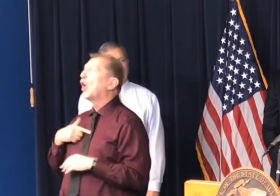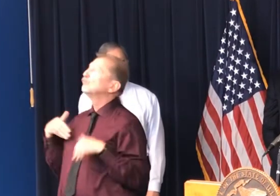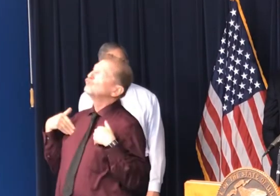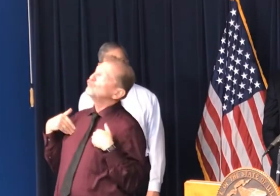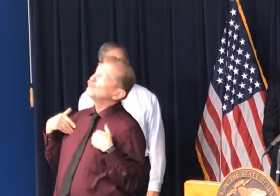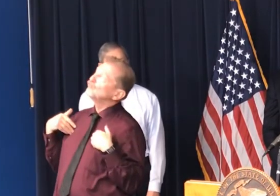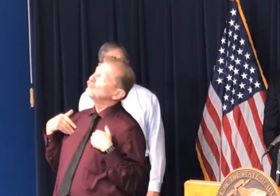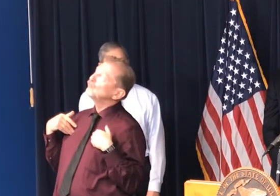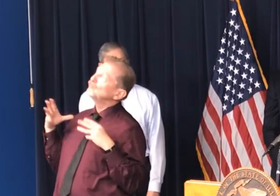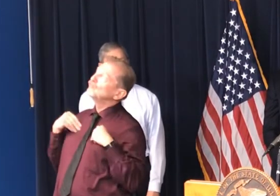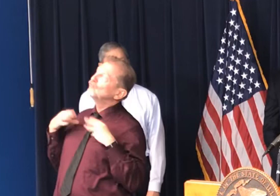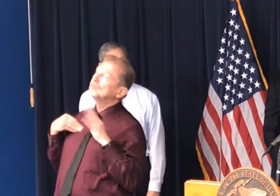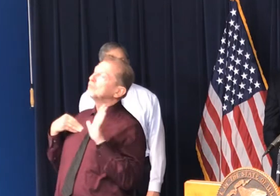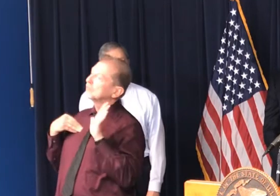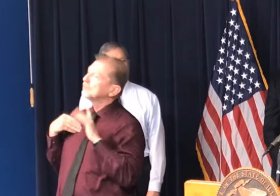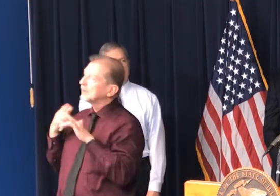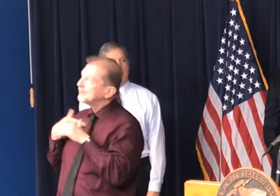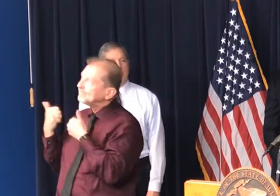who normally,